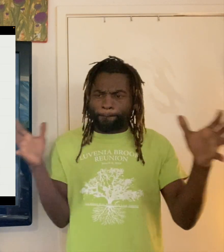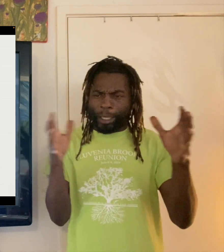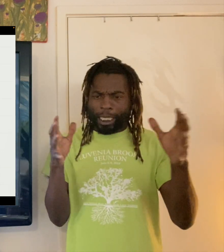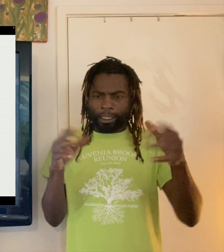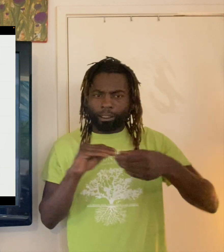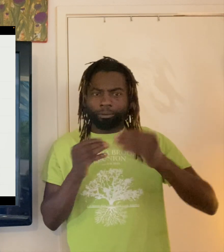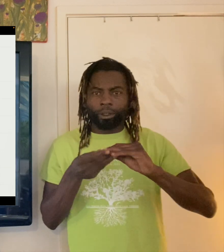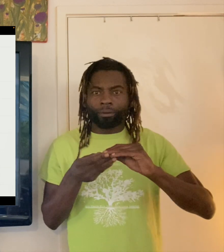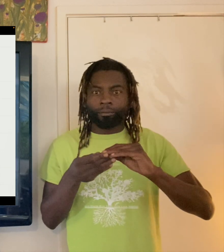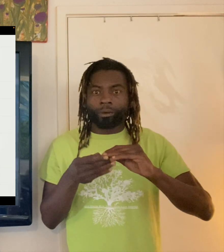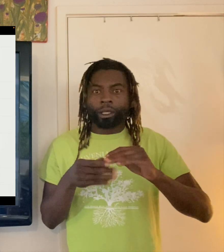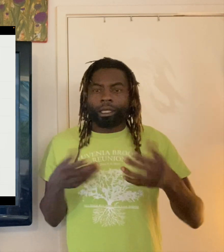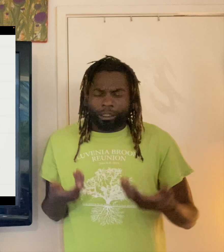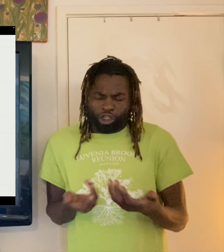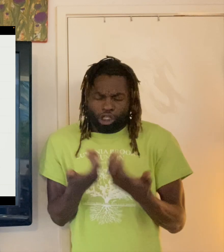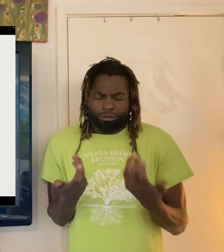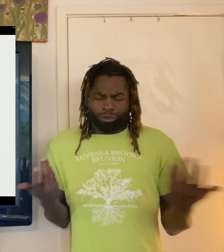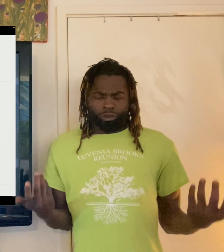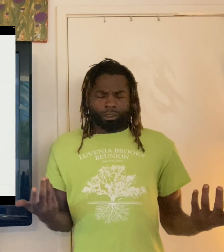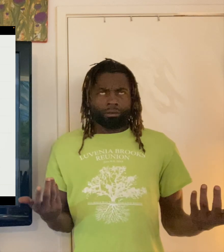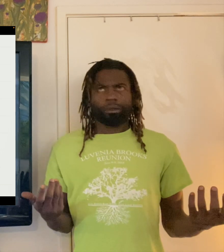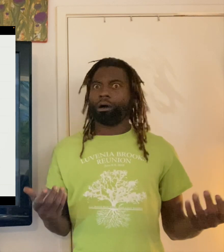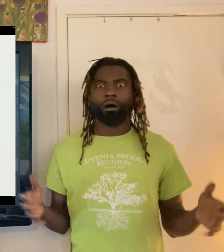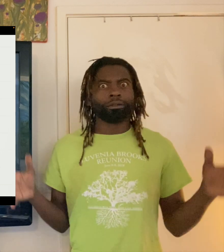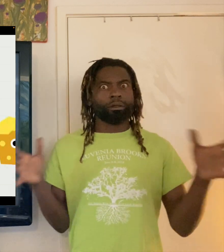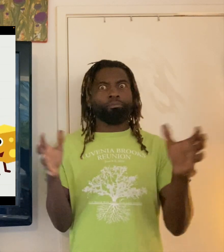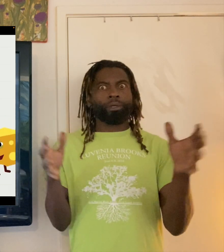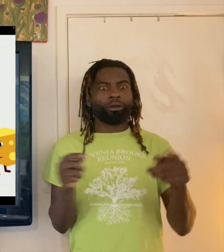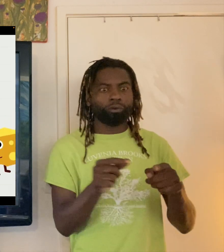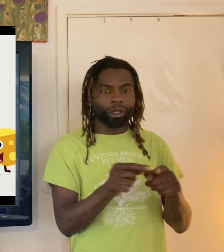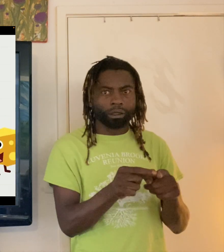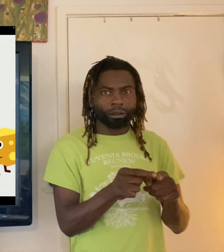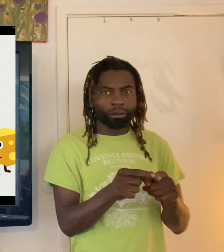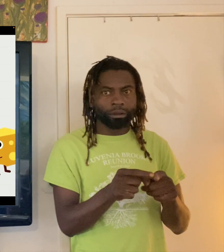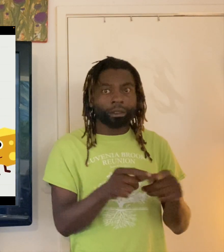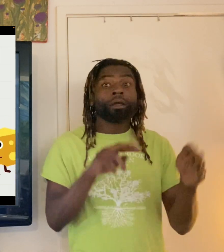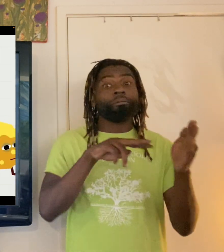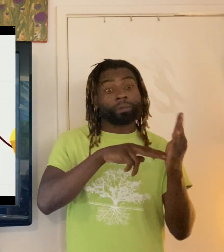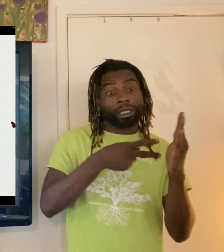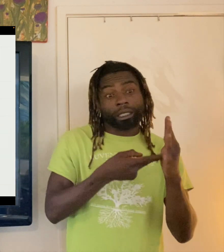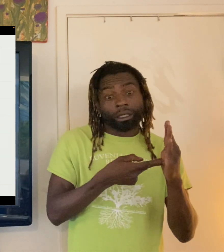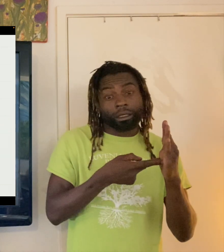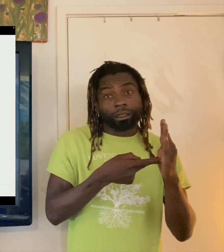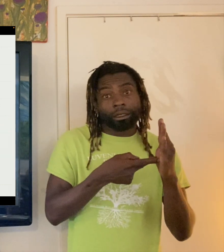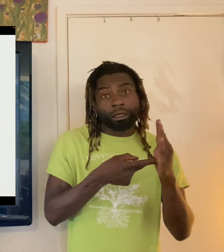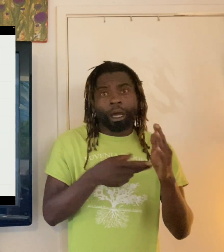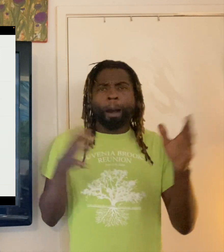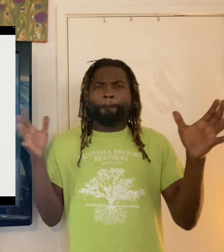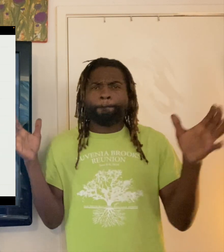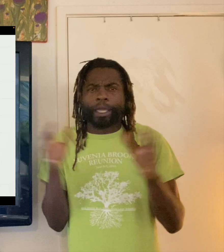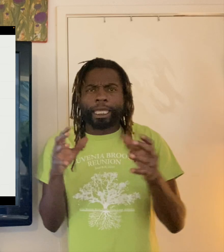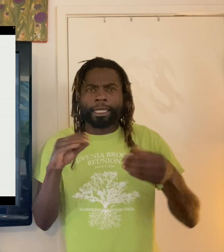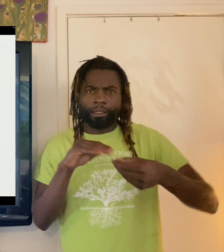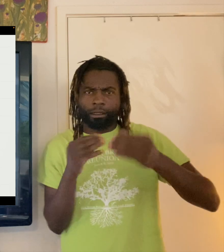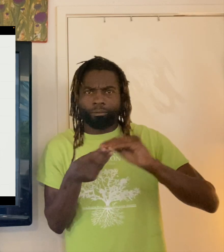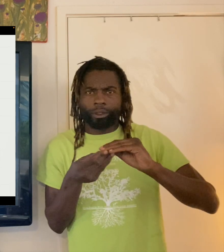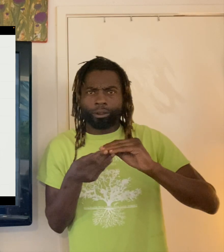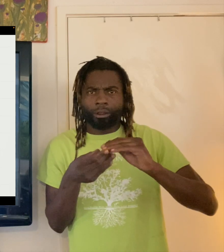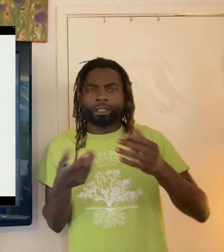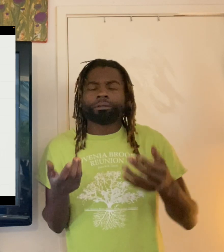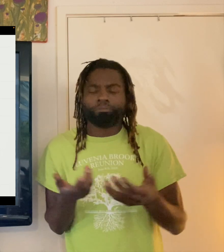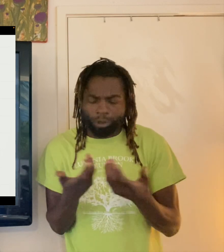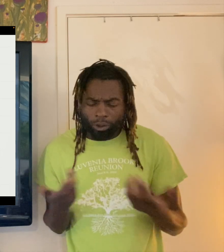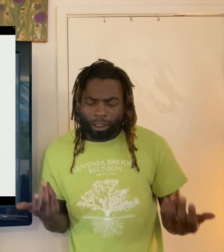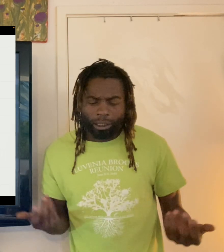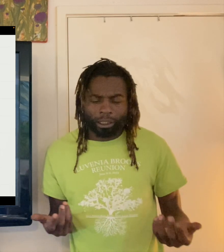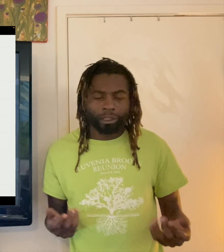And decomposing is an even larger word. Decomposing! And that is what happens when a bigger number is taken